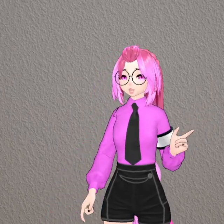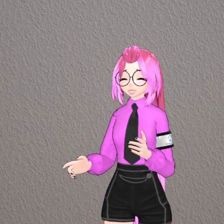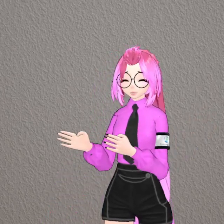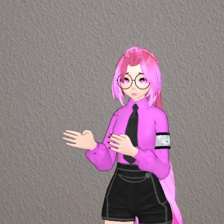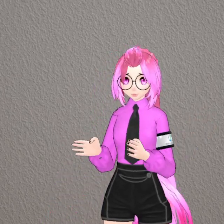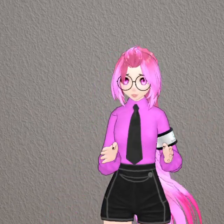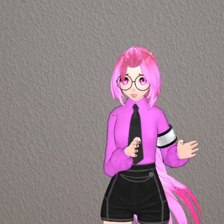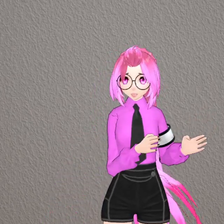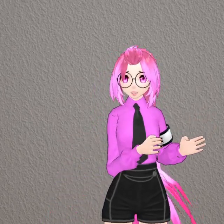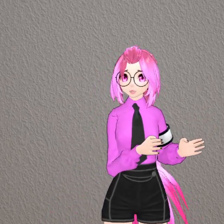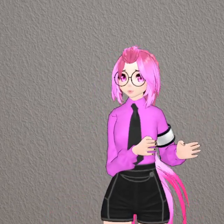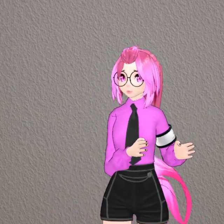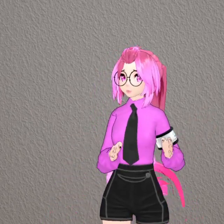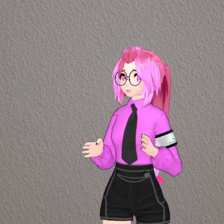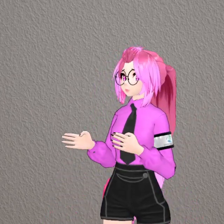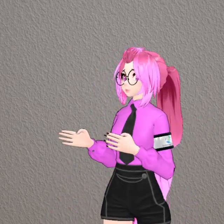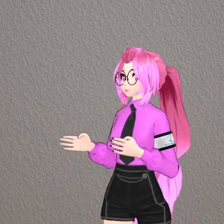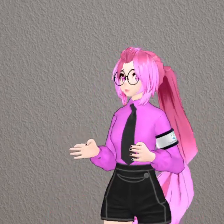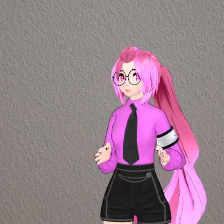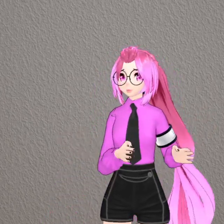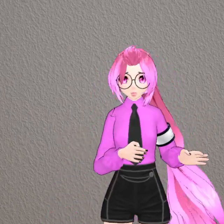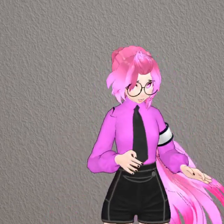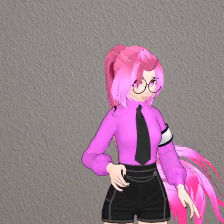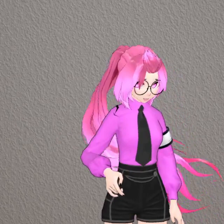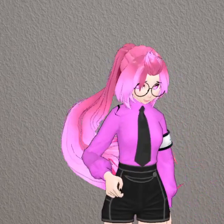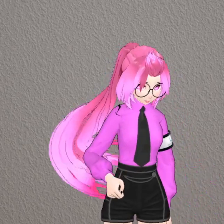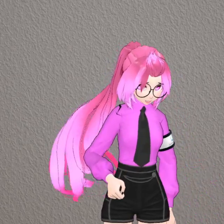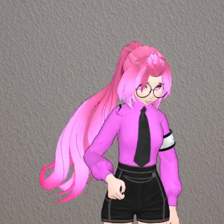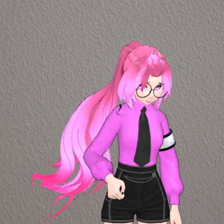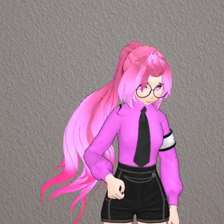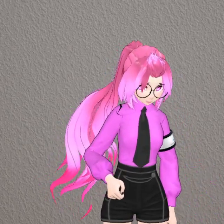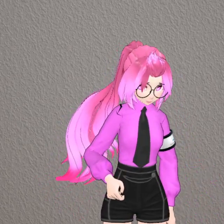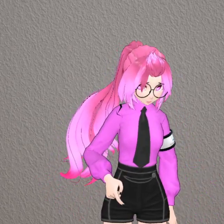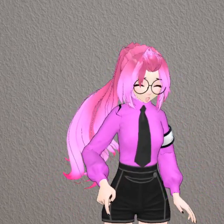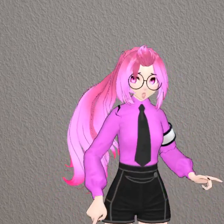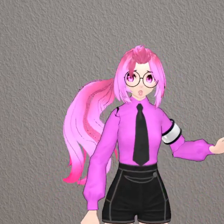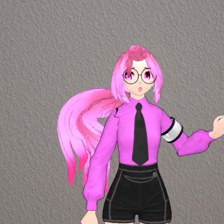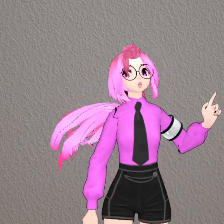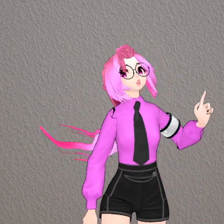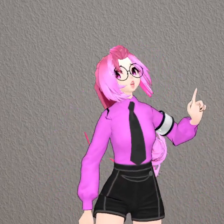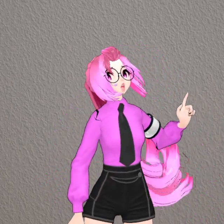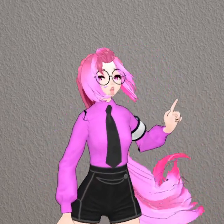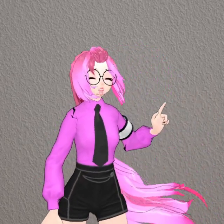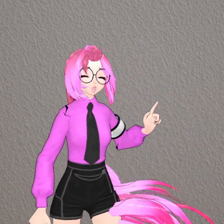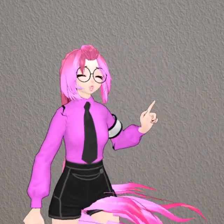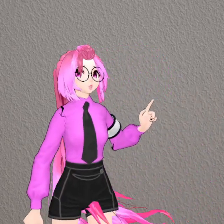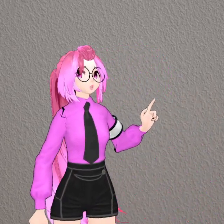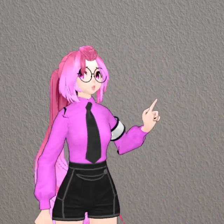Yes. Plan. Plan. Good. What about decide?